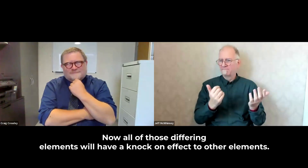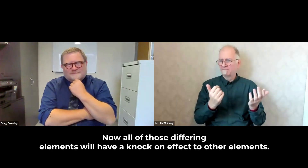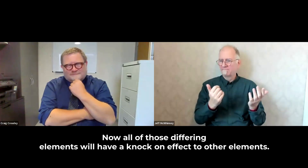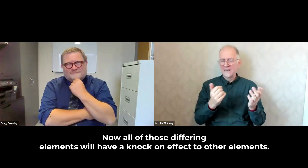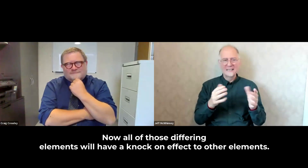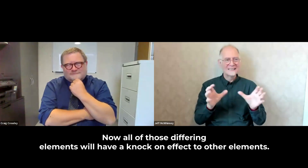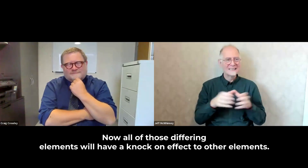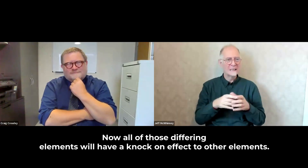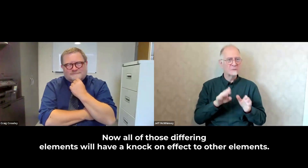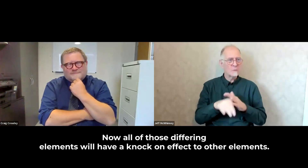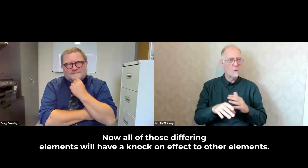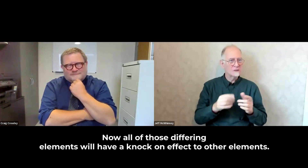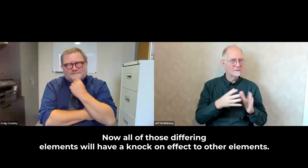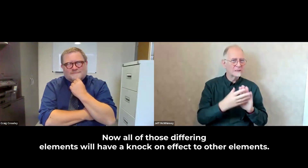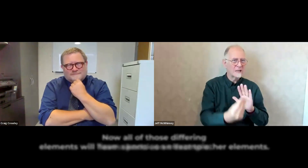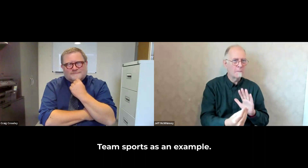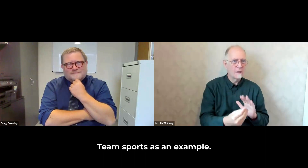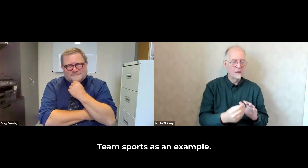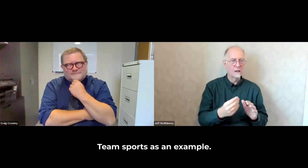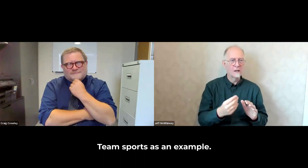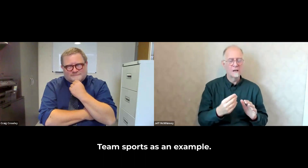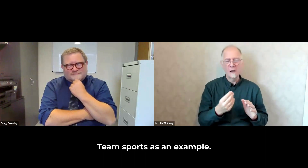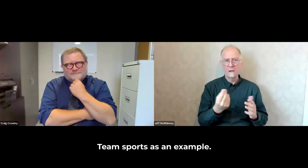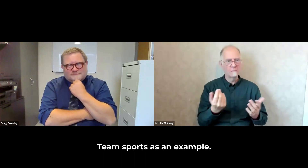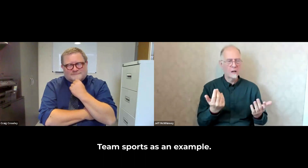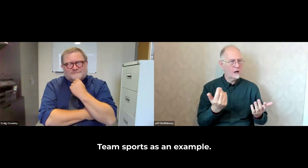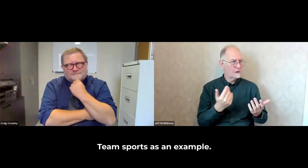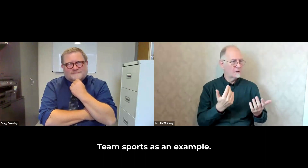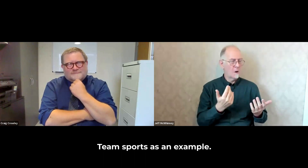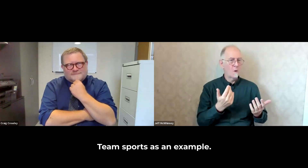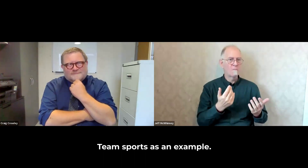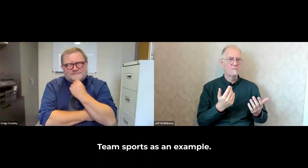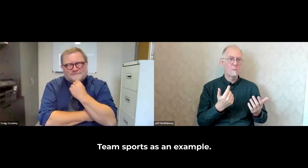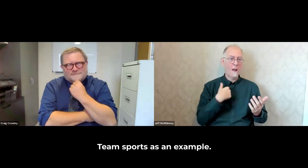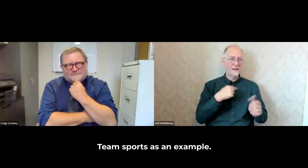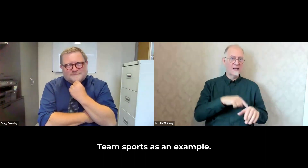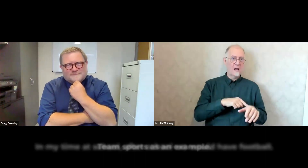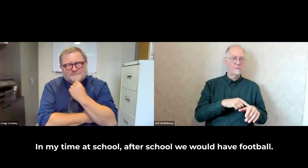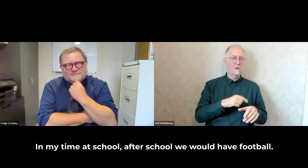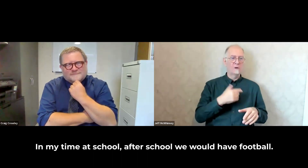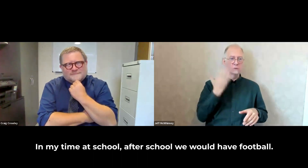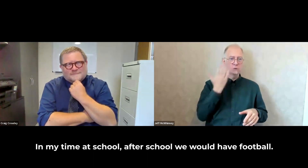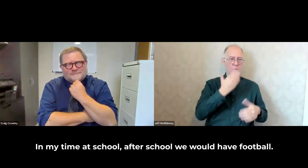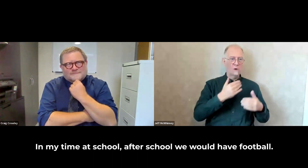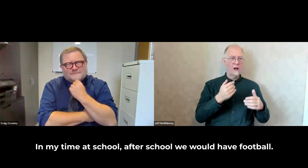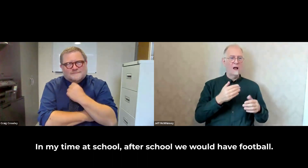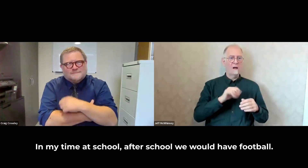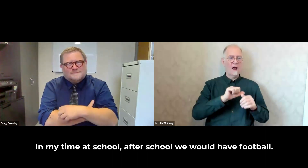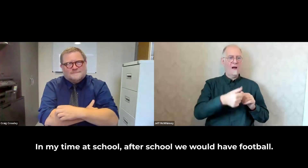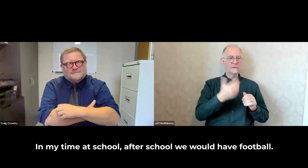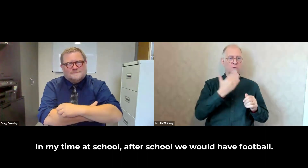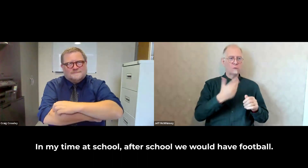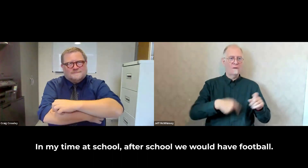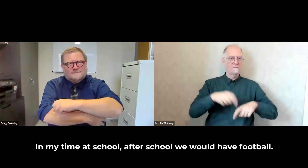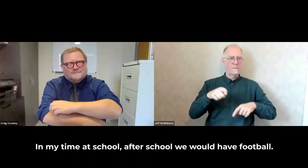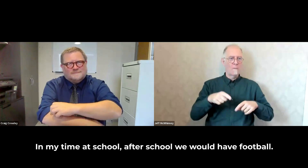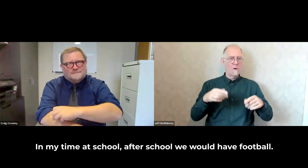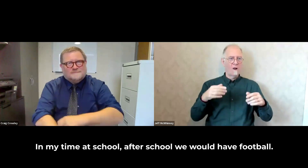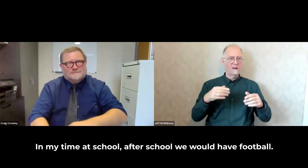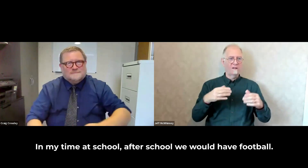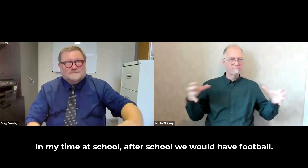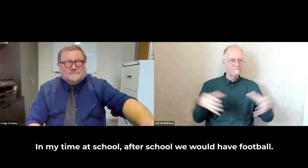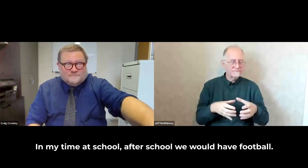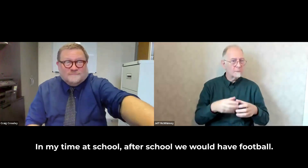knock-on effect to other elements. You know, team sports as an example. In my time